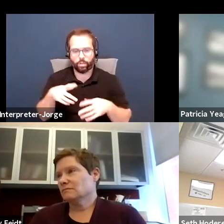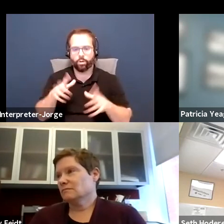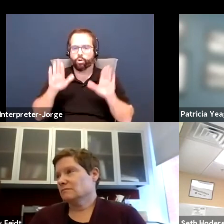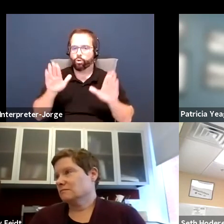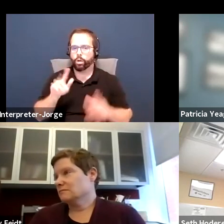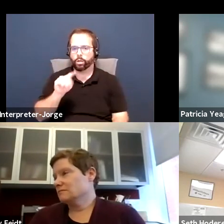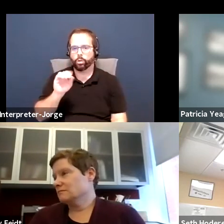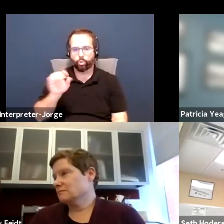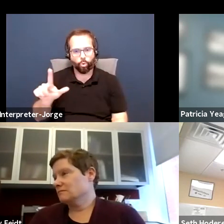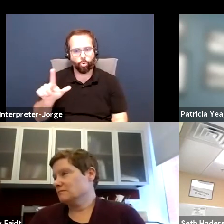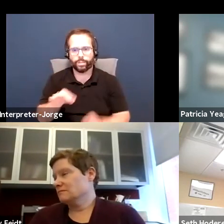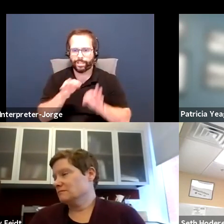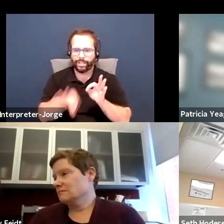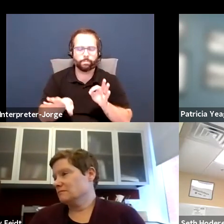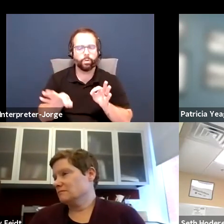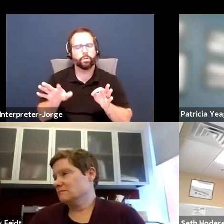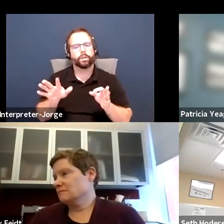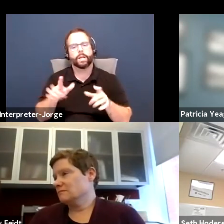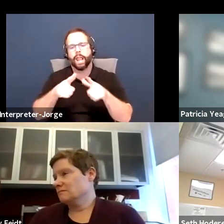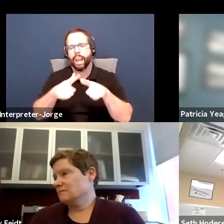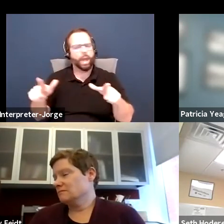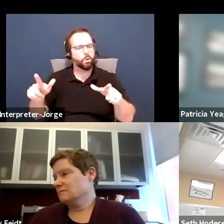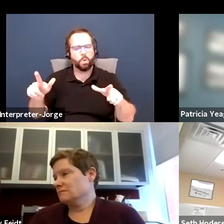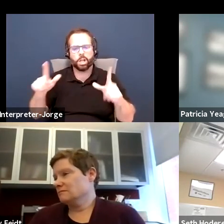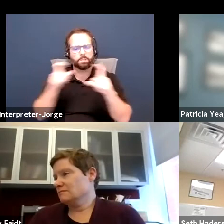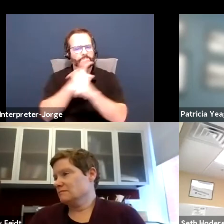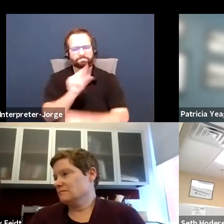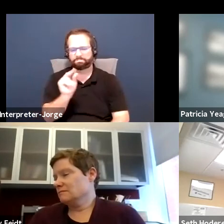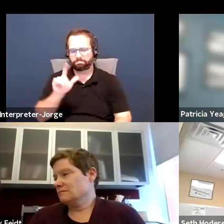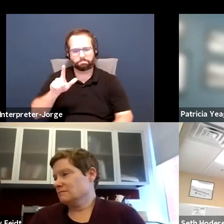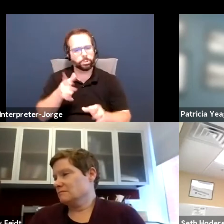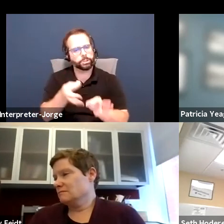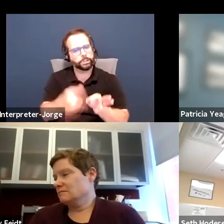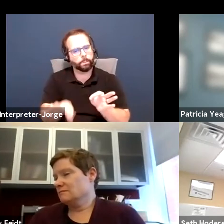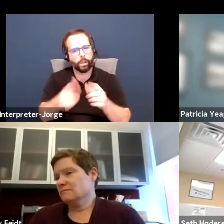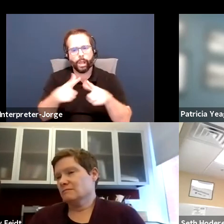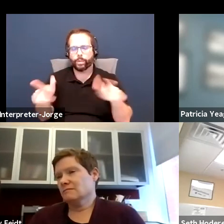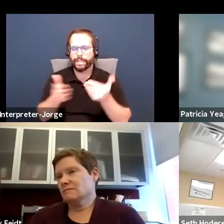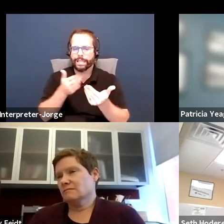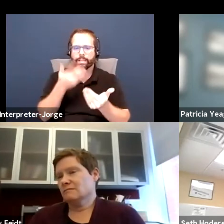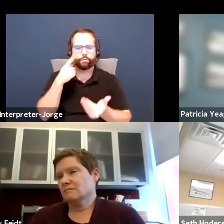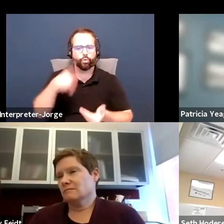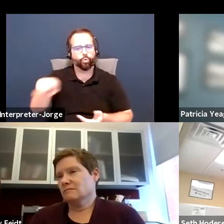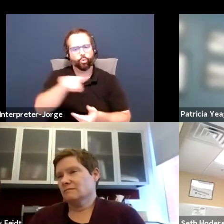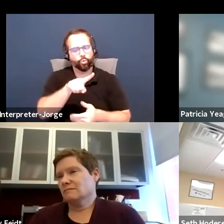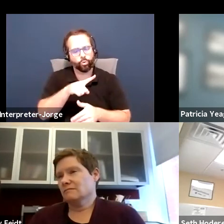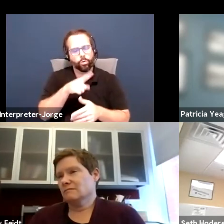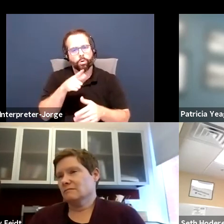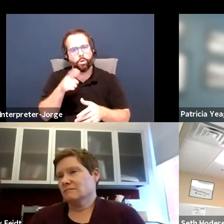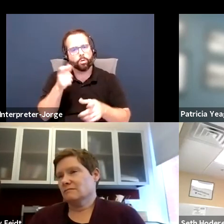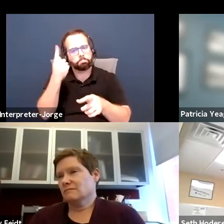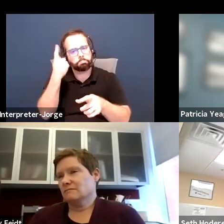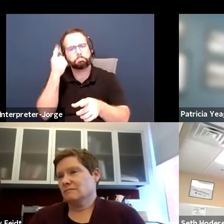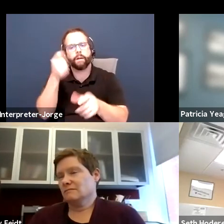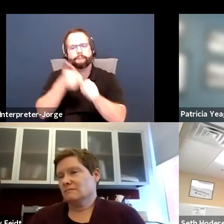know, very concise language and keep it very simple for you to follow. And I would also just say, like, the best thing you can do